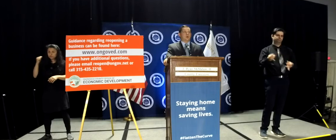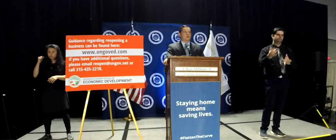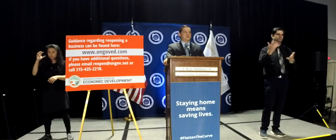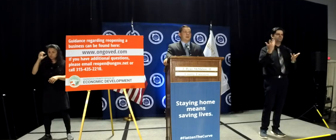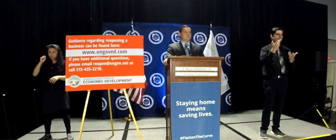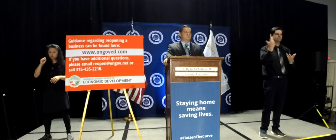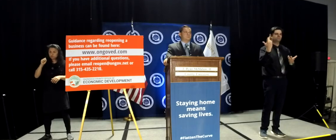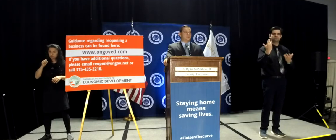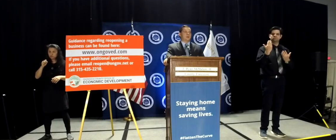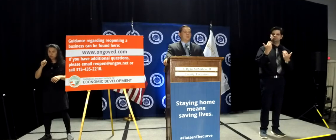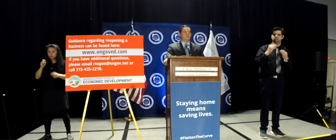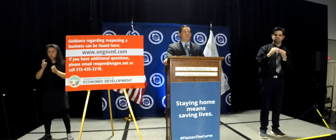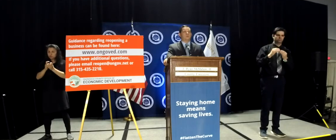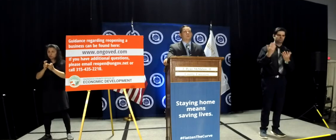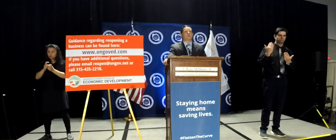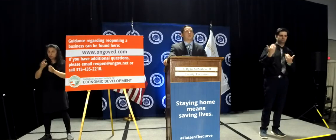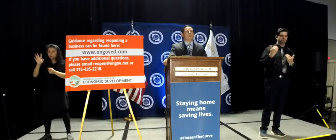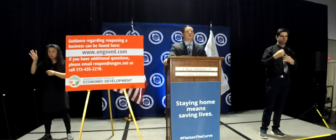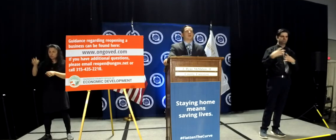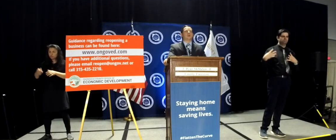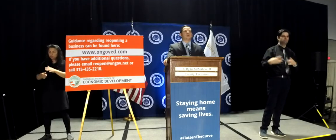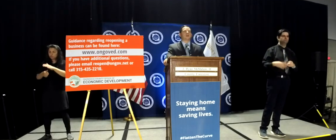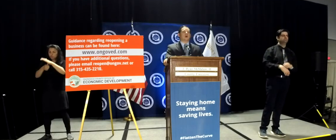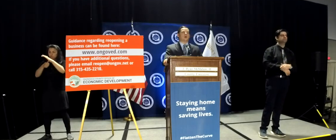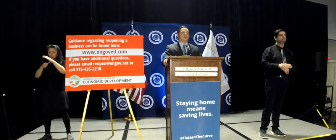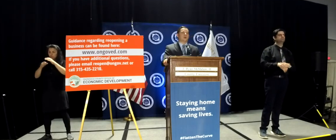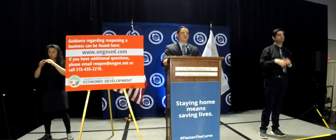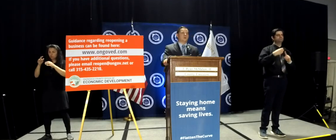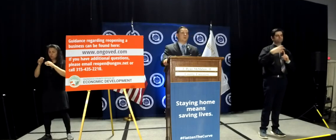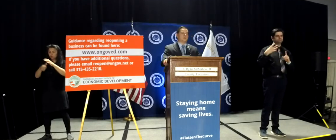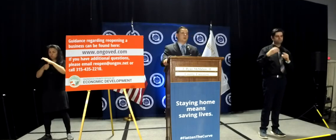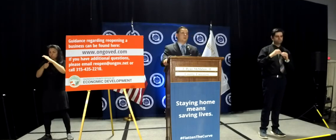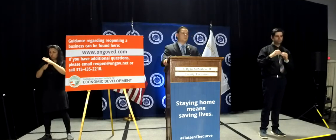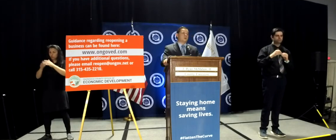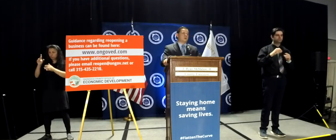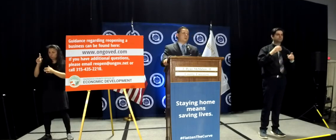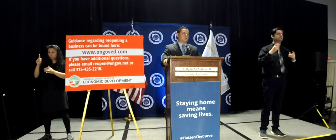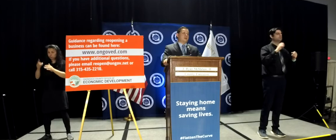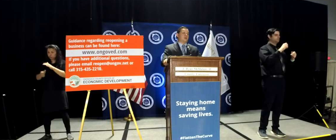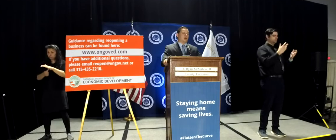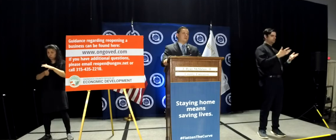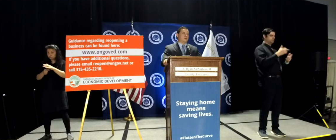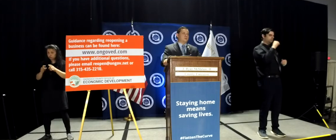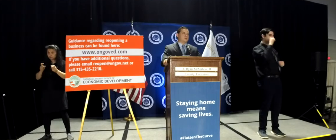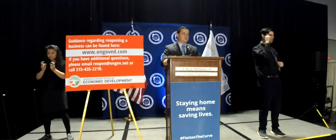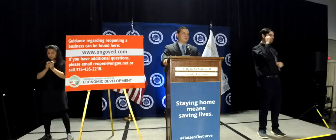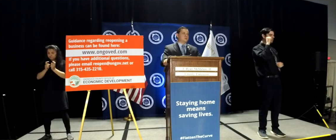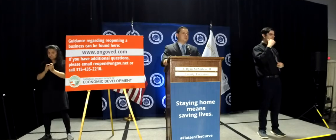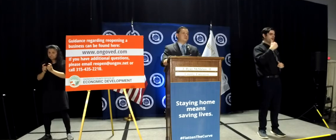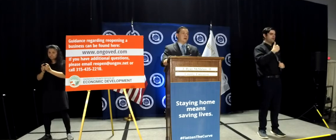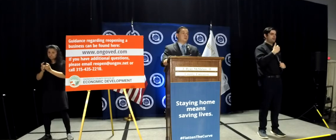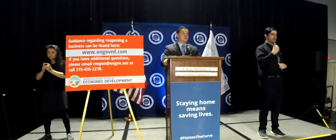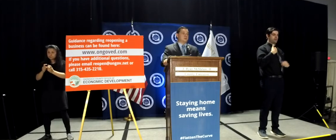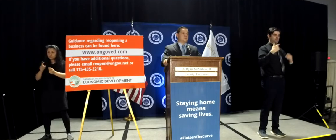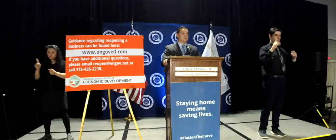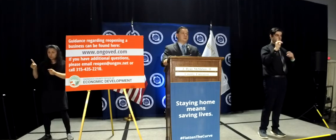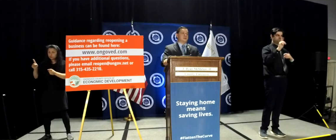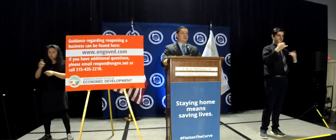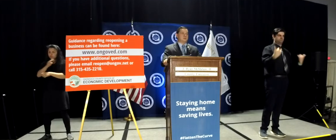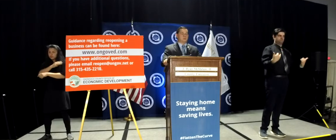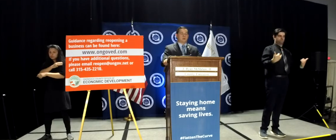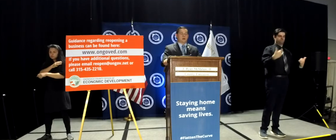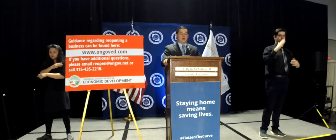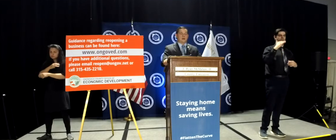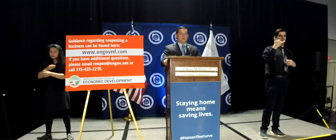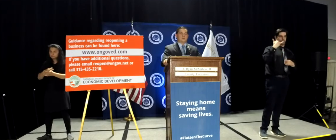had 2 calls today, and on a very good call with the governor, with Beth Garvey, who's the chief counsel for the